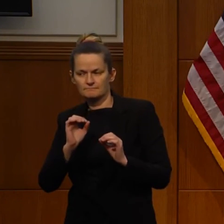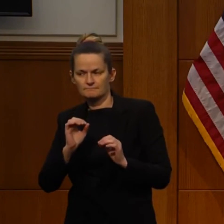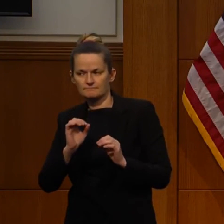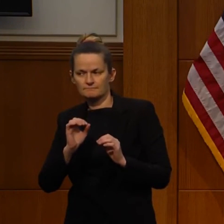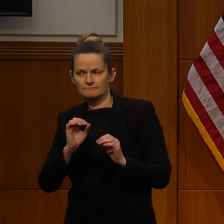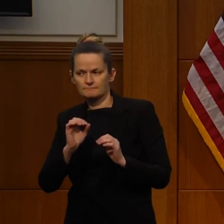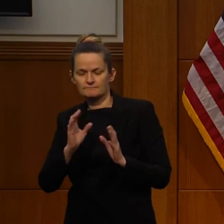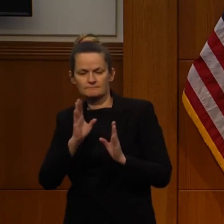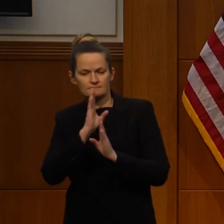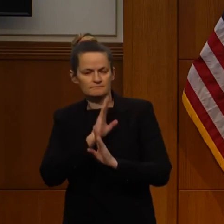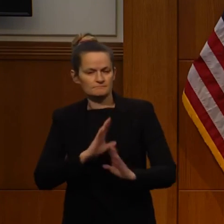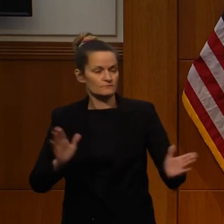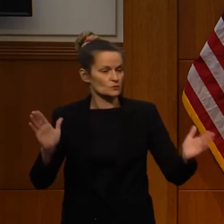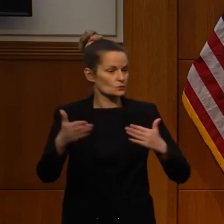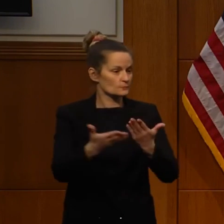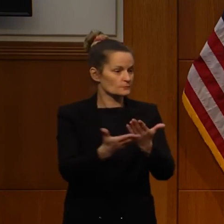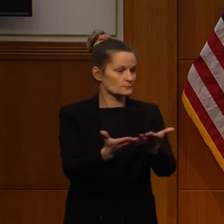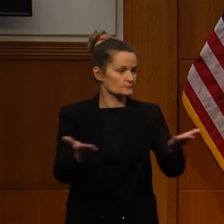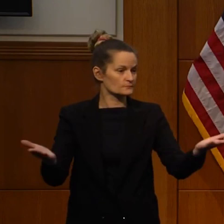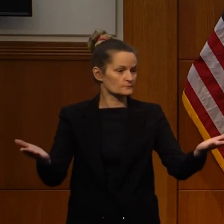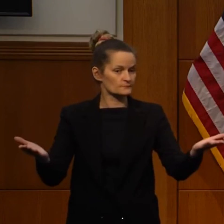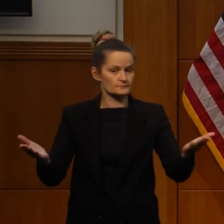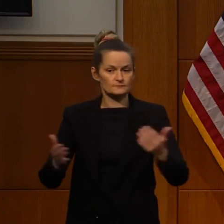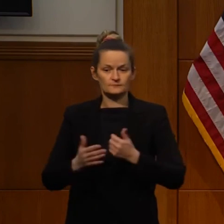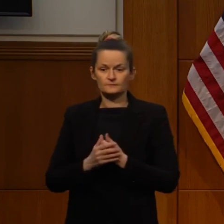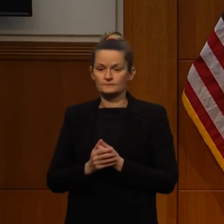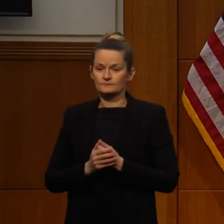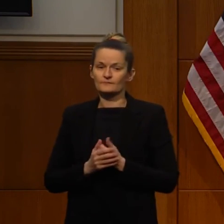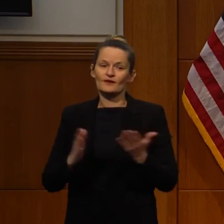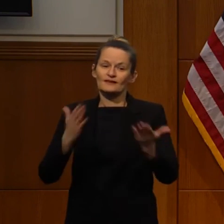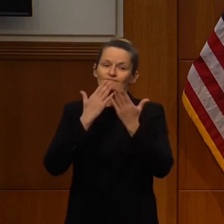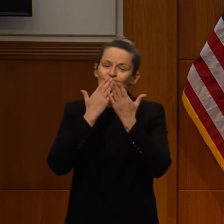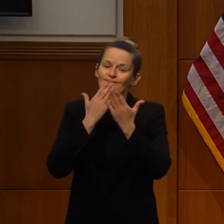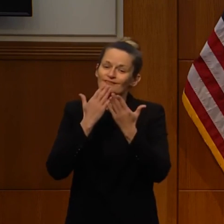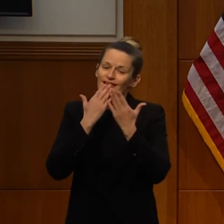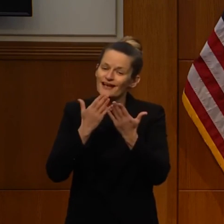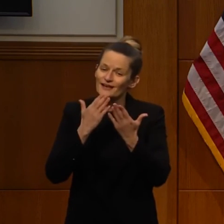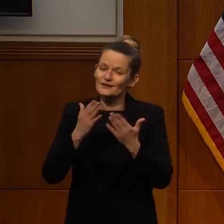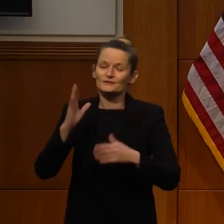All right, great. Thanks. We will see you at our next briefing at 9 o'clock.